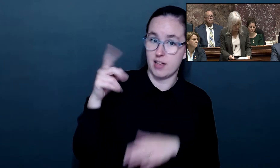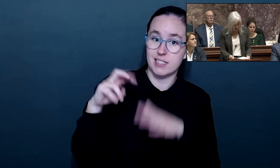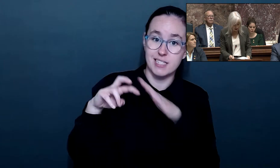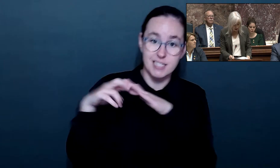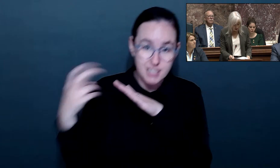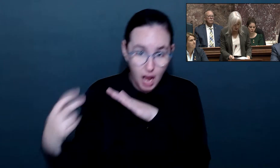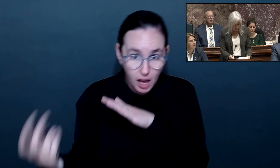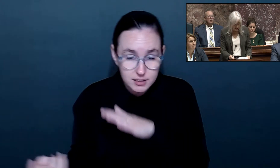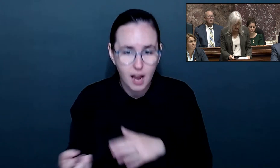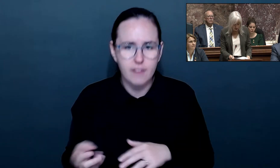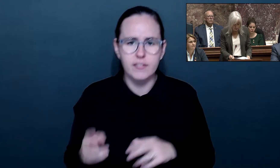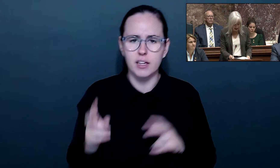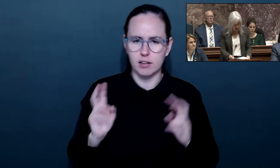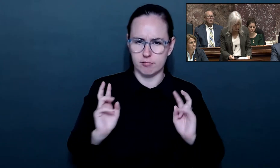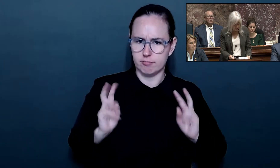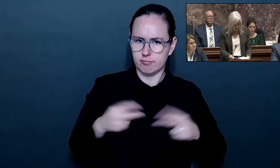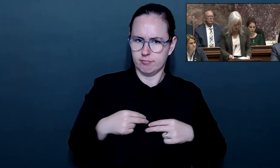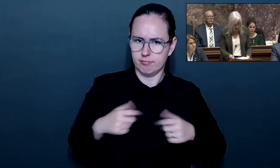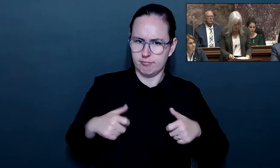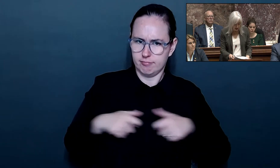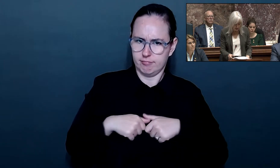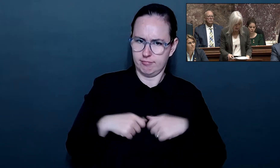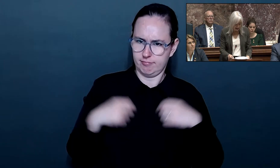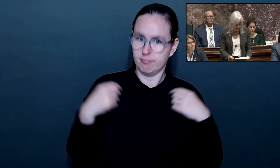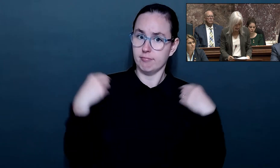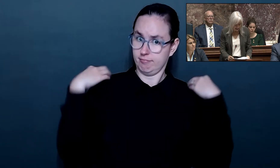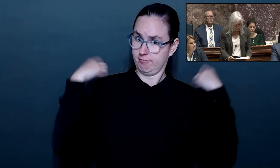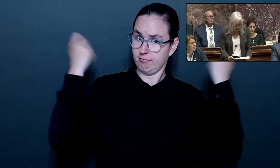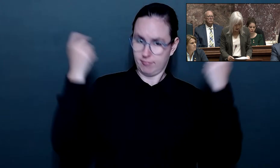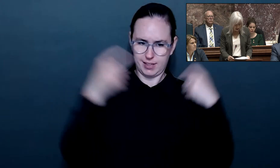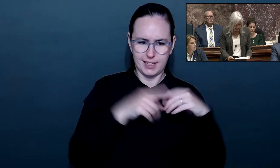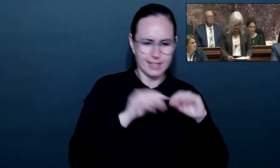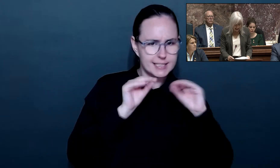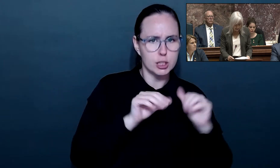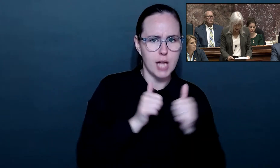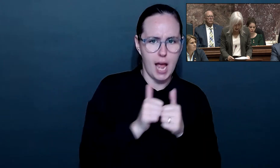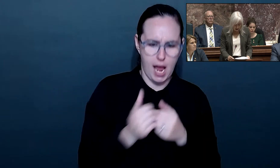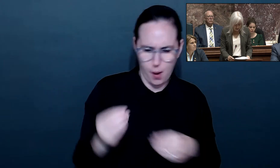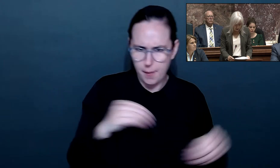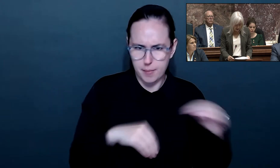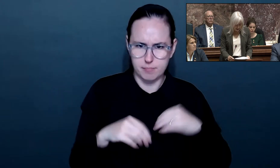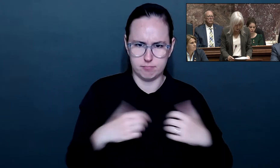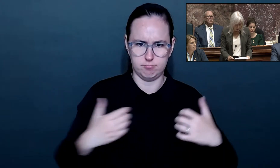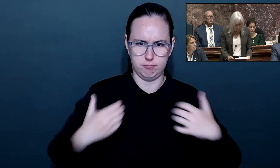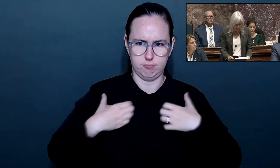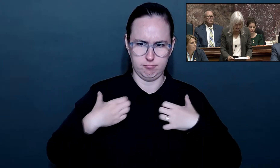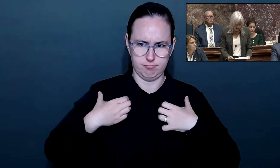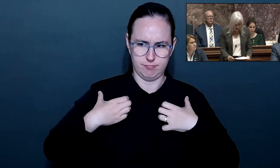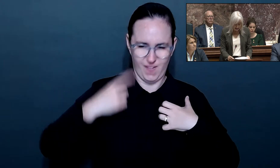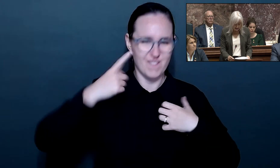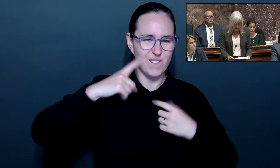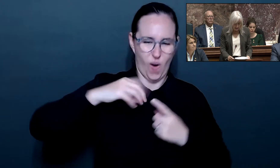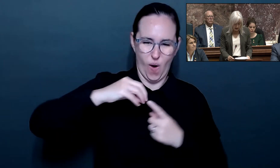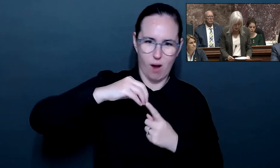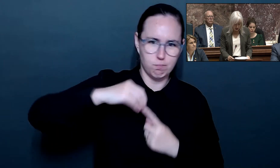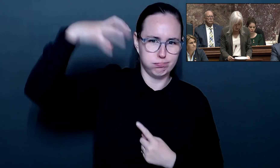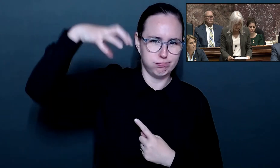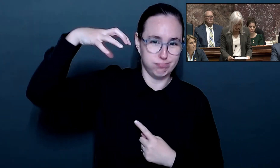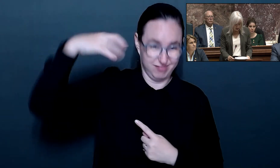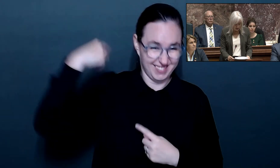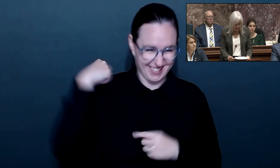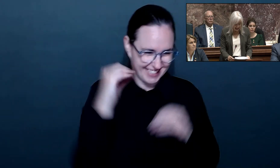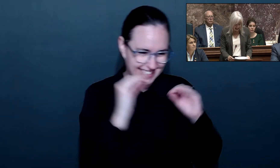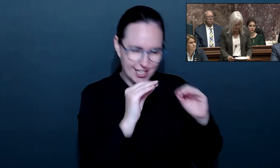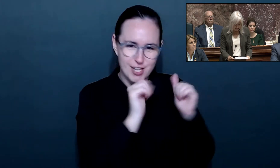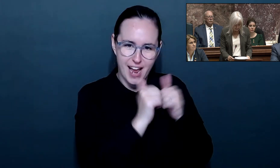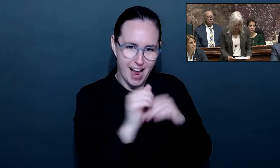pack chutes. The students also pack chutes for Operation Pegasus. On his team of students, Rob has the youngest parachute